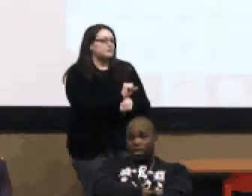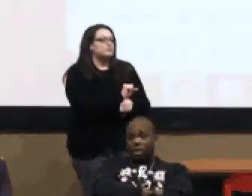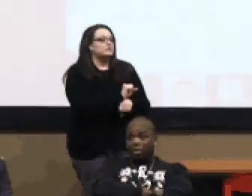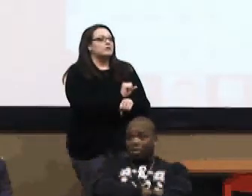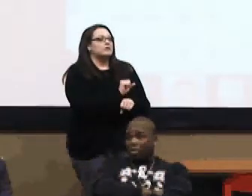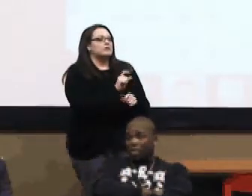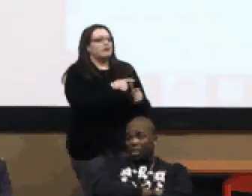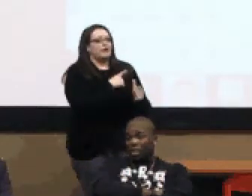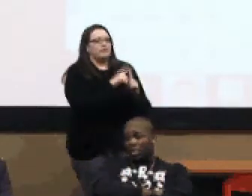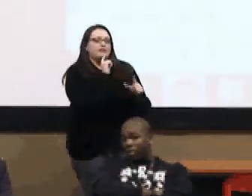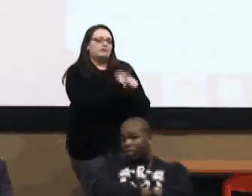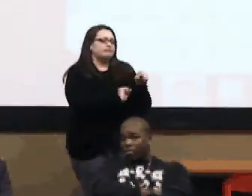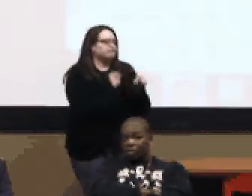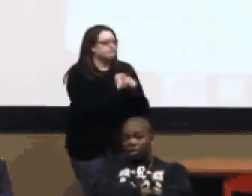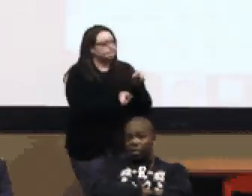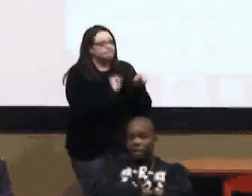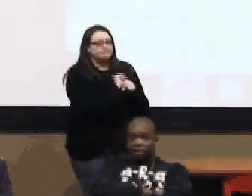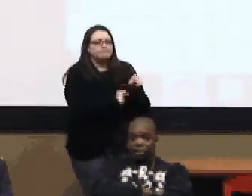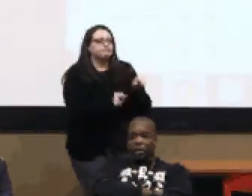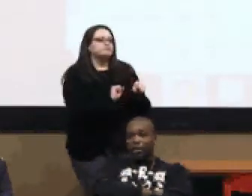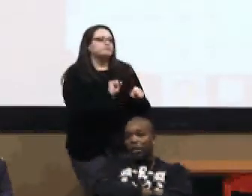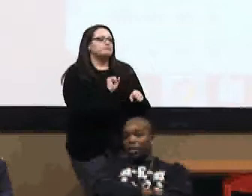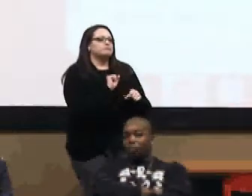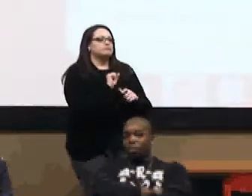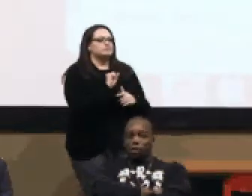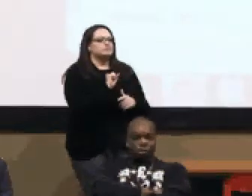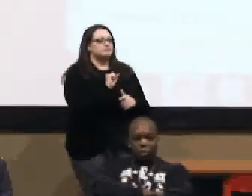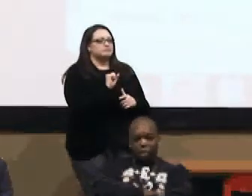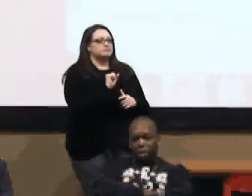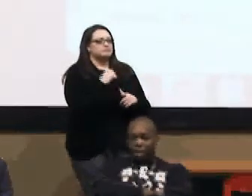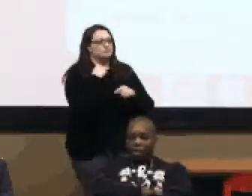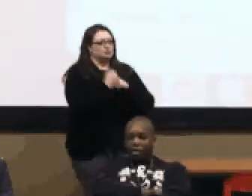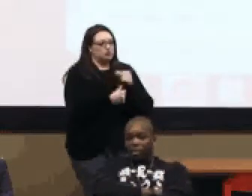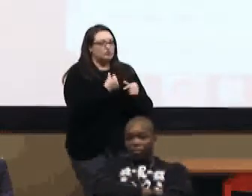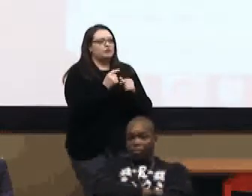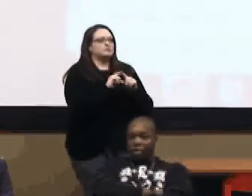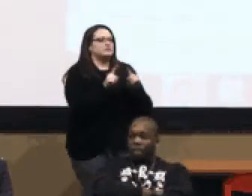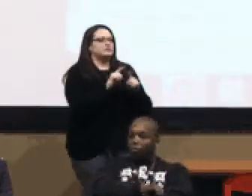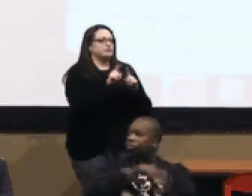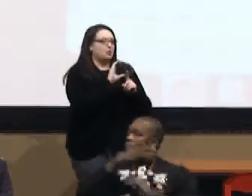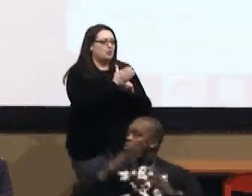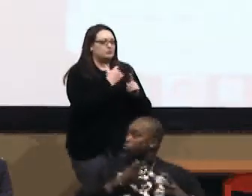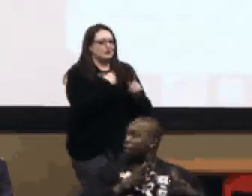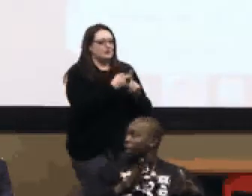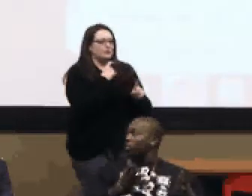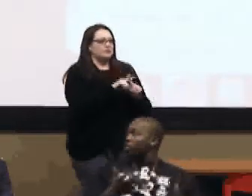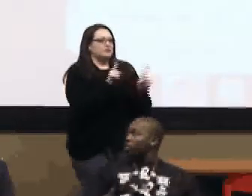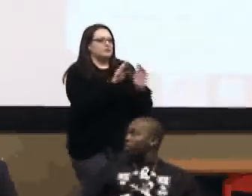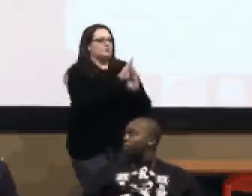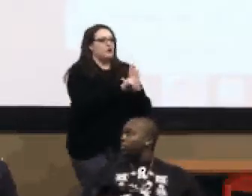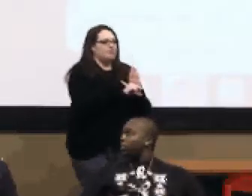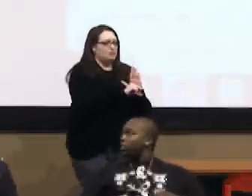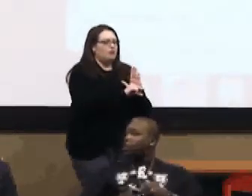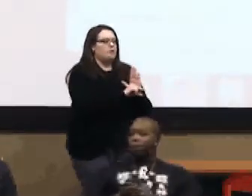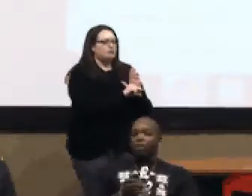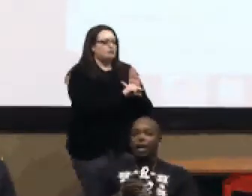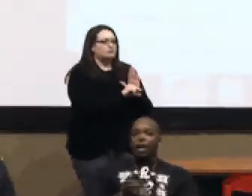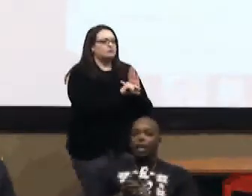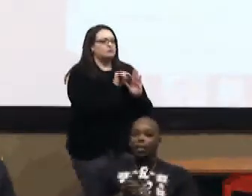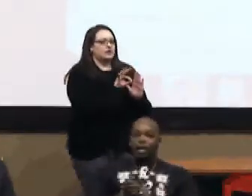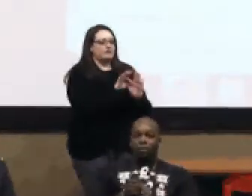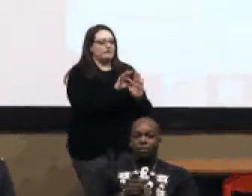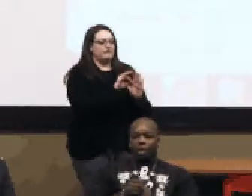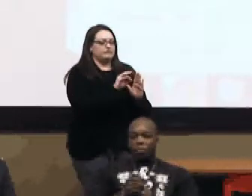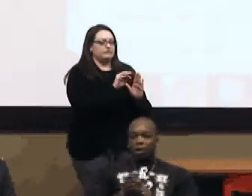and then just hustle. I just generationally, culturally, I just come from a different background of, oh